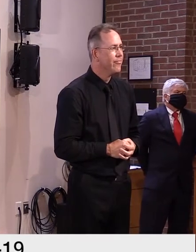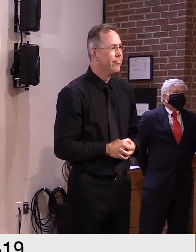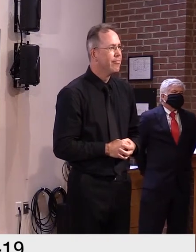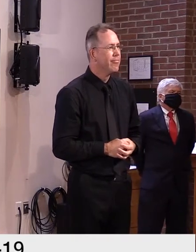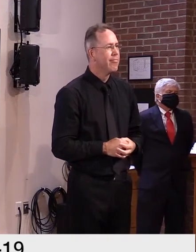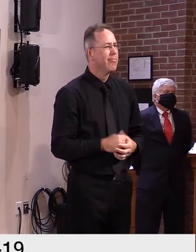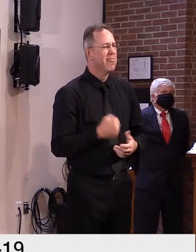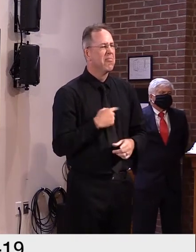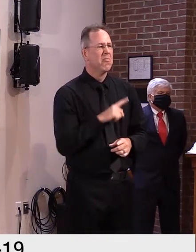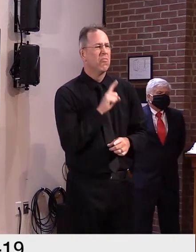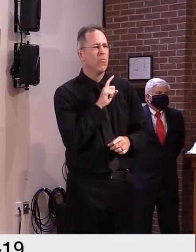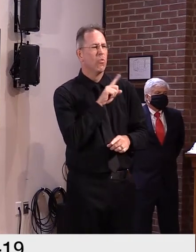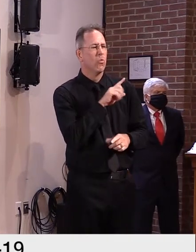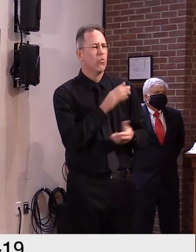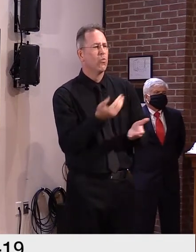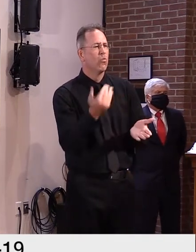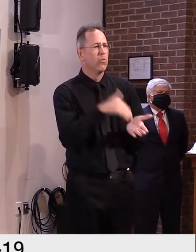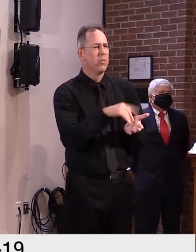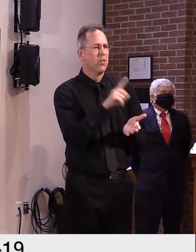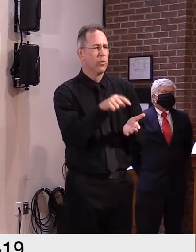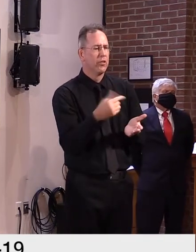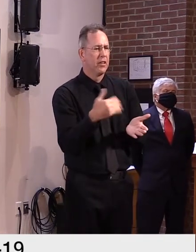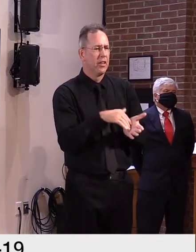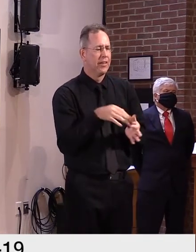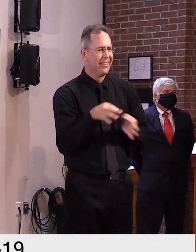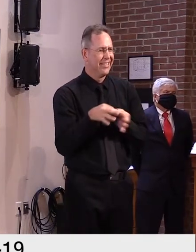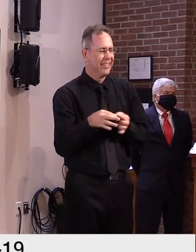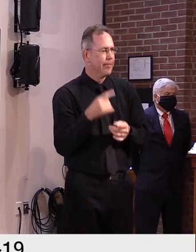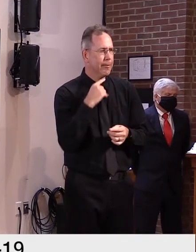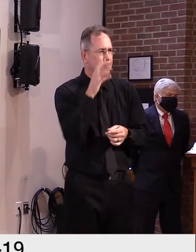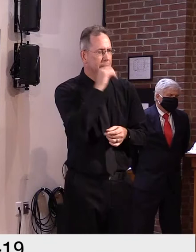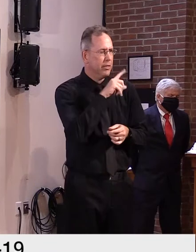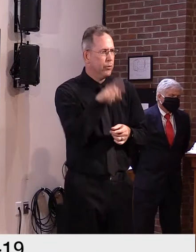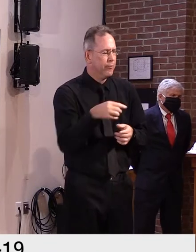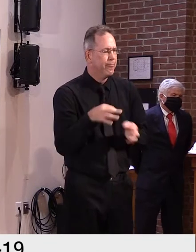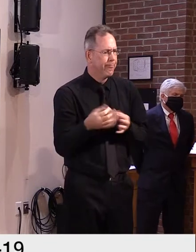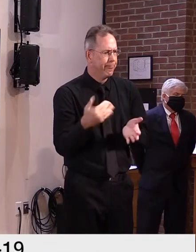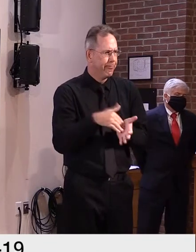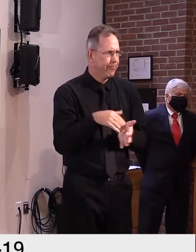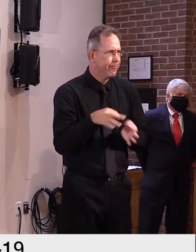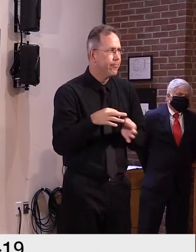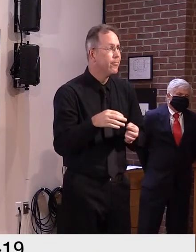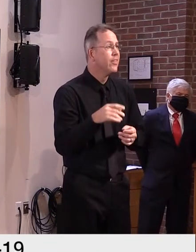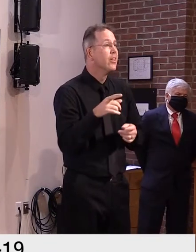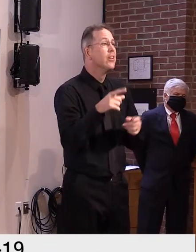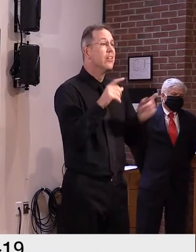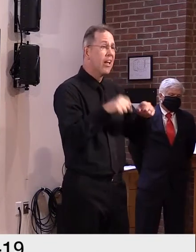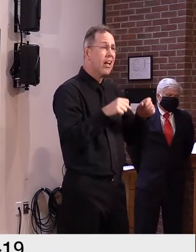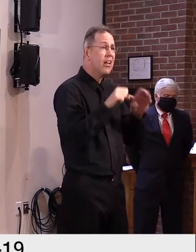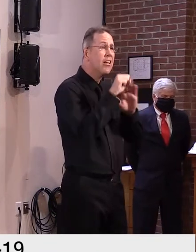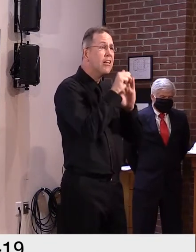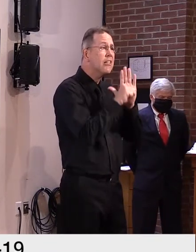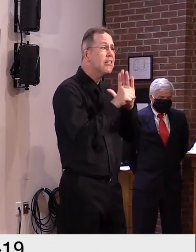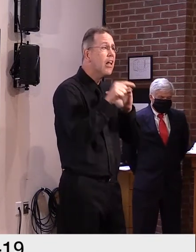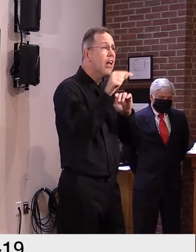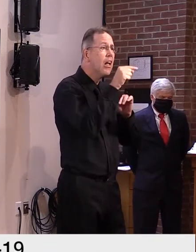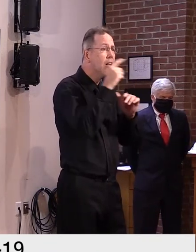any course of action that will get the least risky portions of Burlington High School open again in the near future?